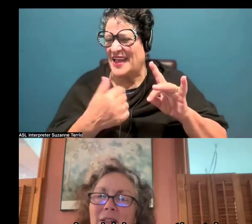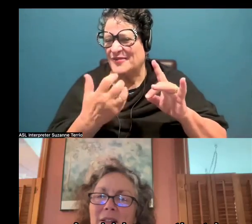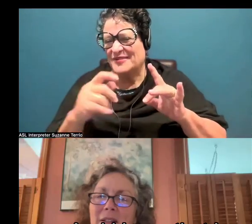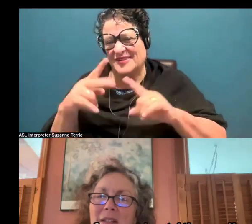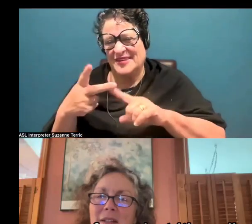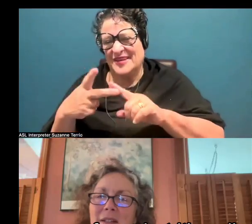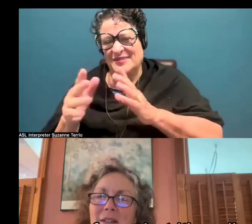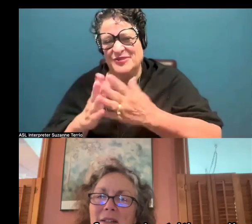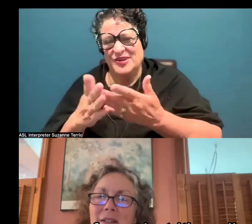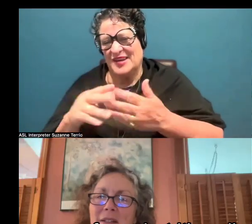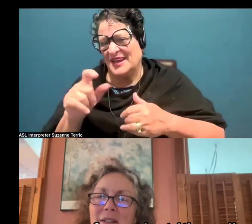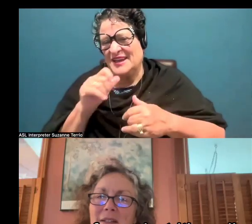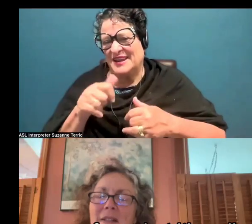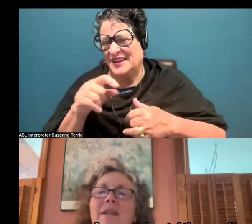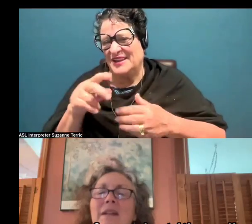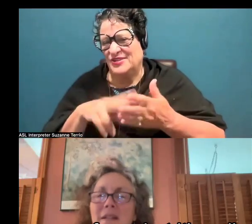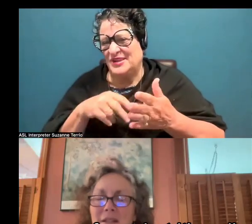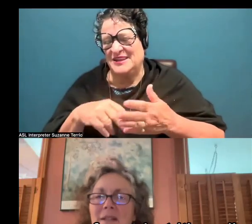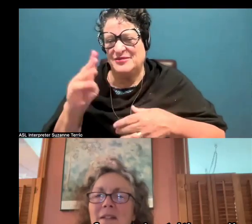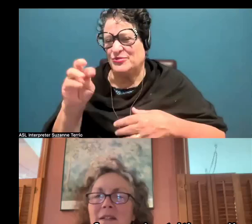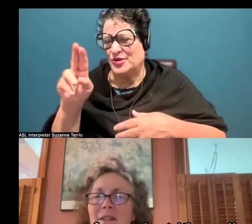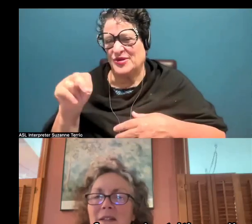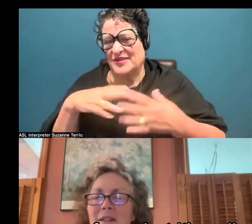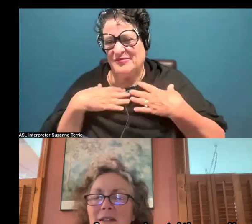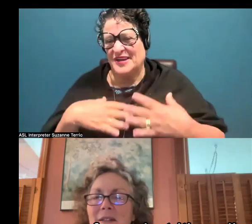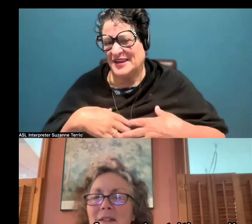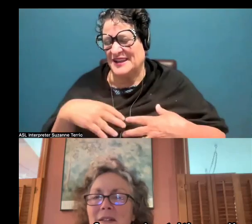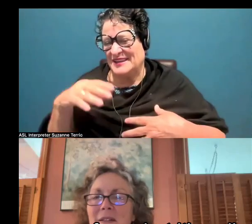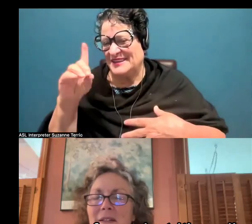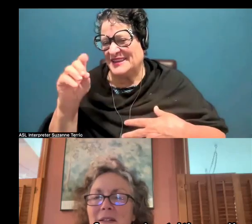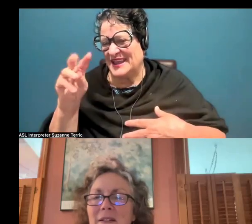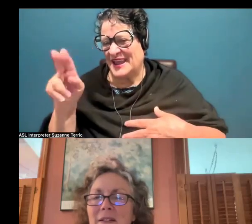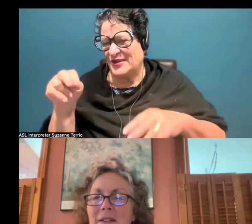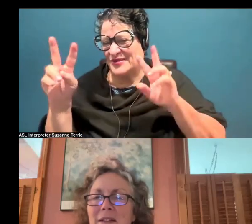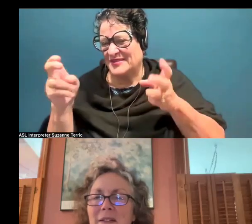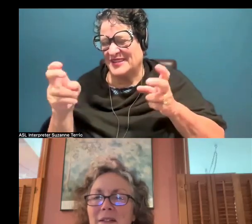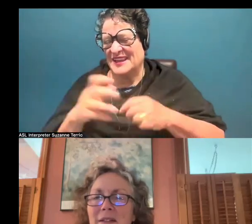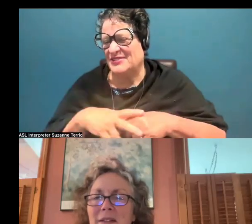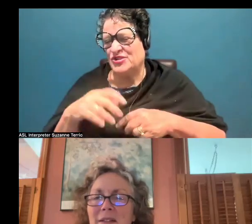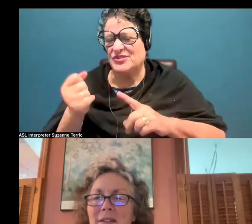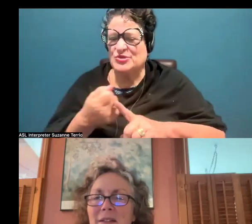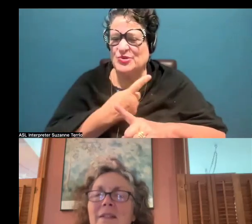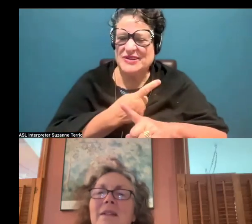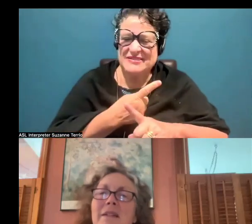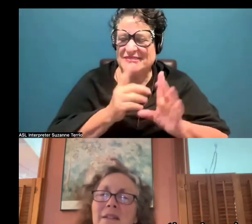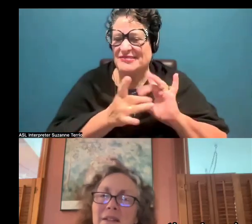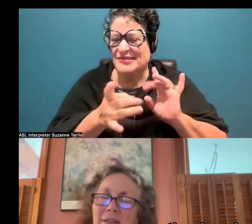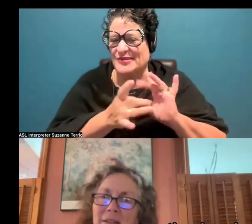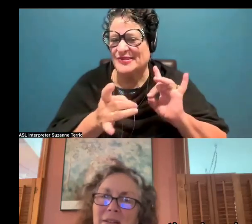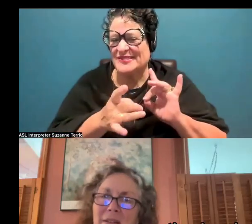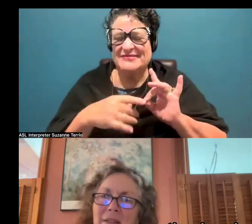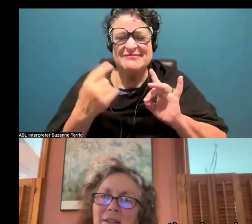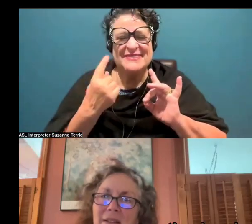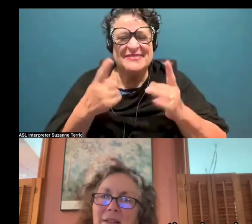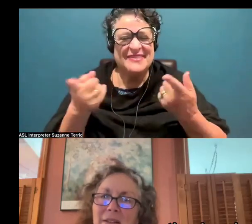which is one I didn't read from, but it's called Burn Our Bodies Down. There's a not even a twist, but just something that happens near the